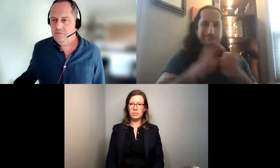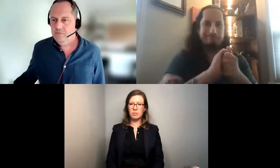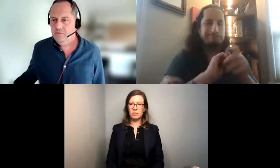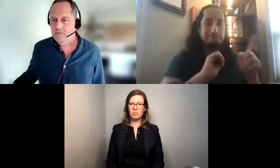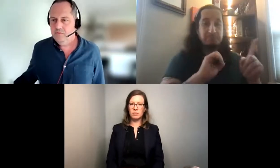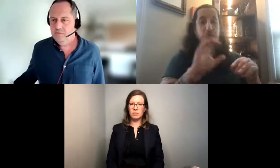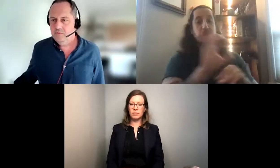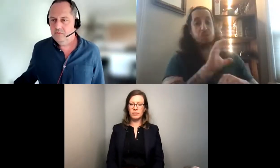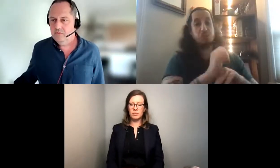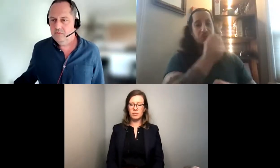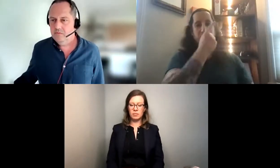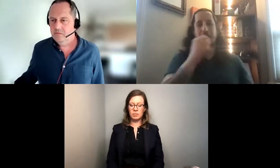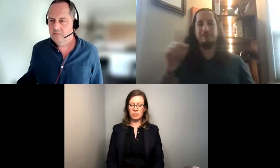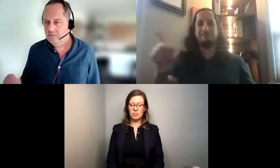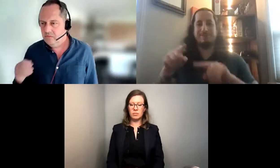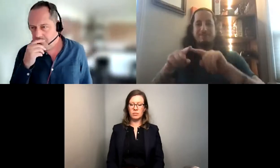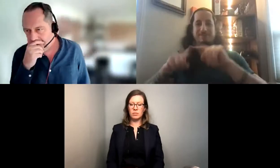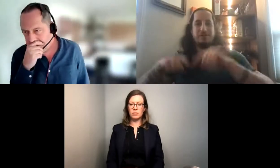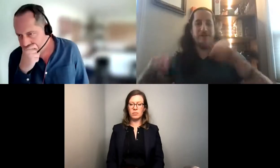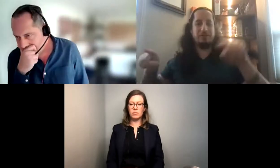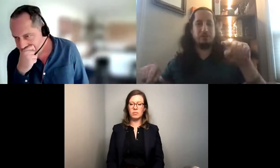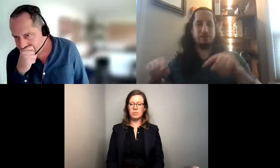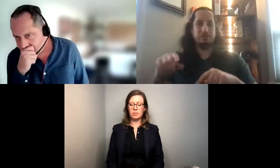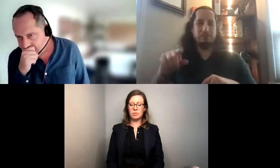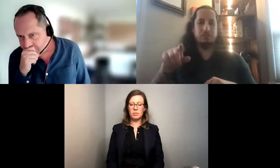In the context of sign to text translation,